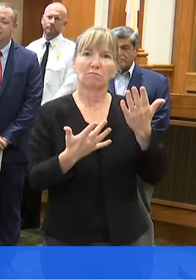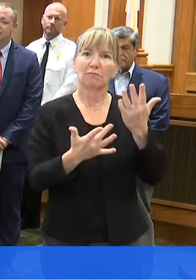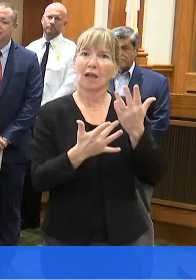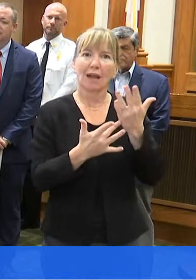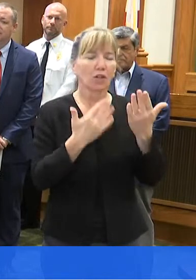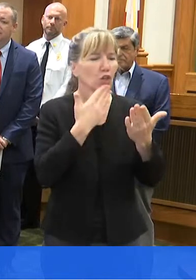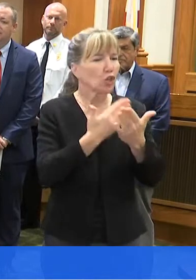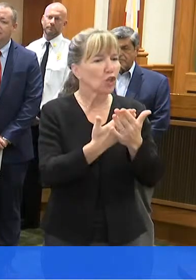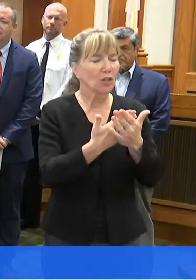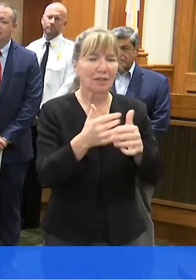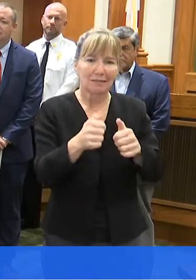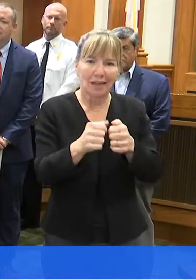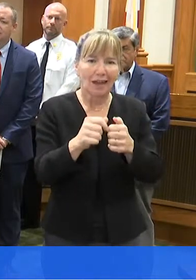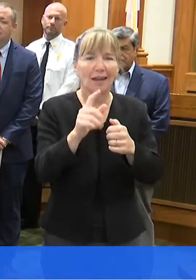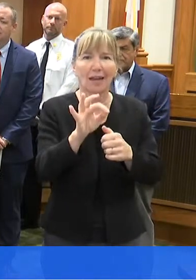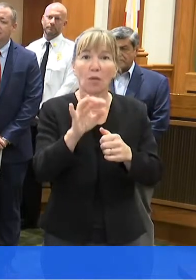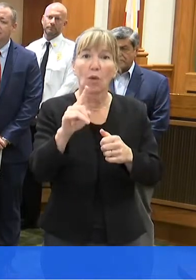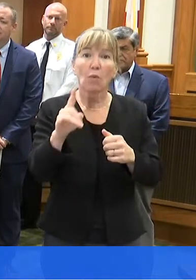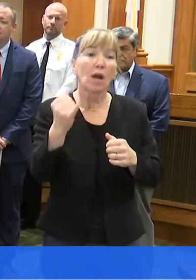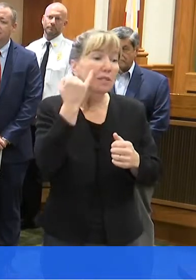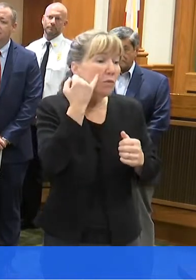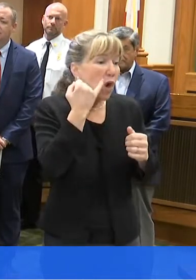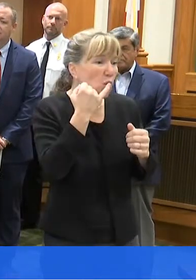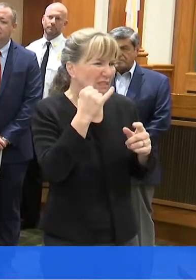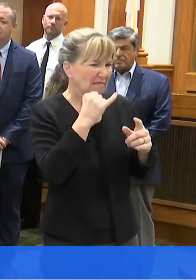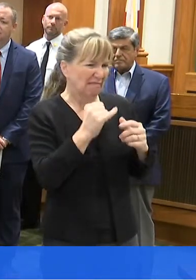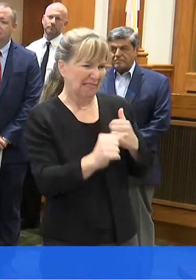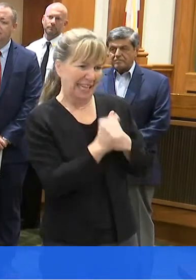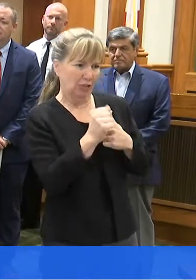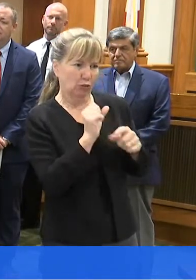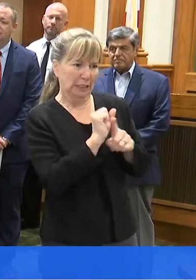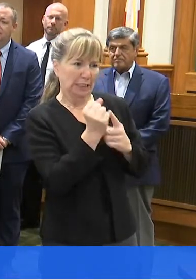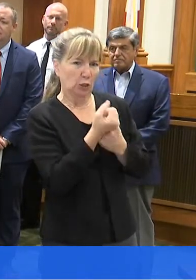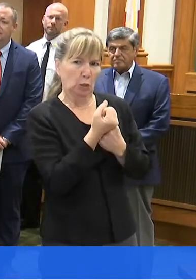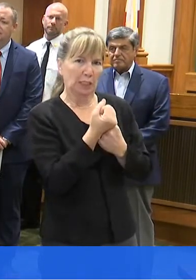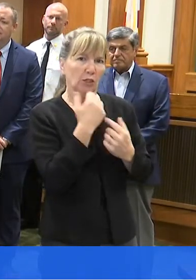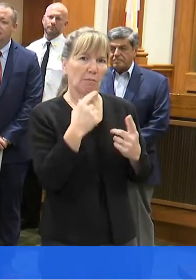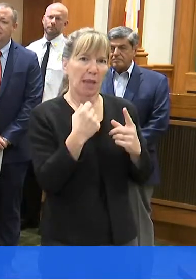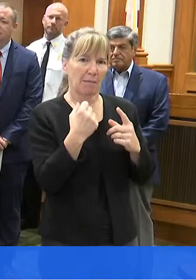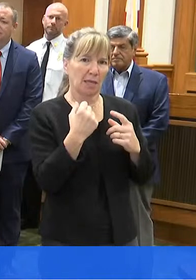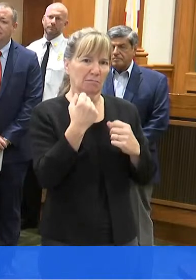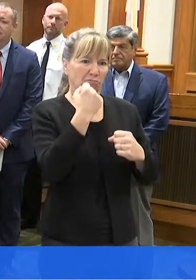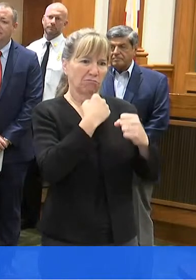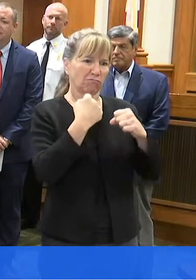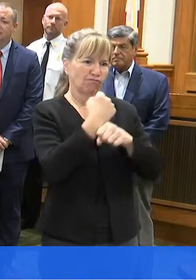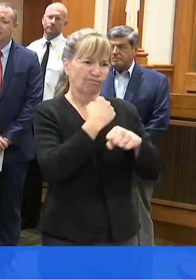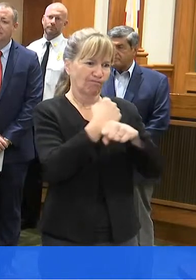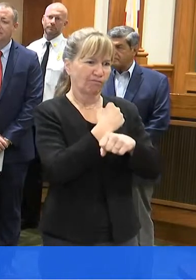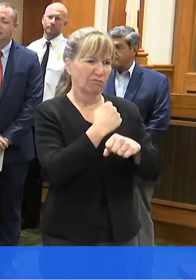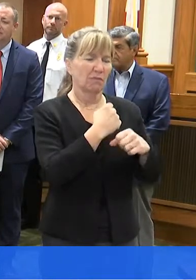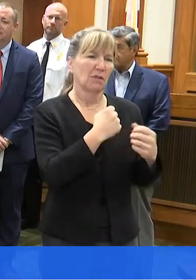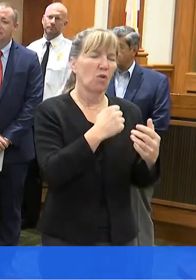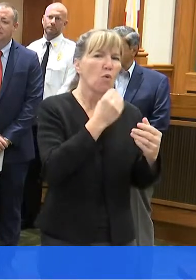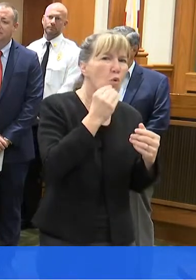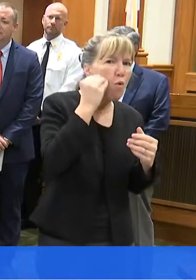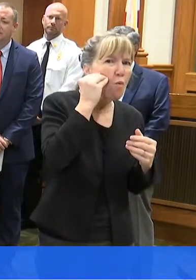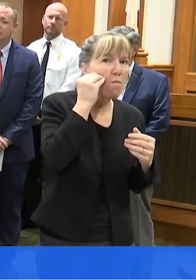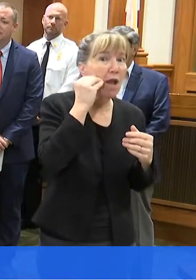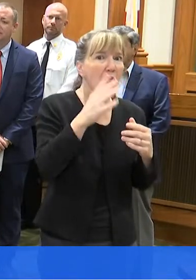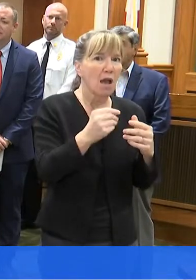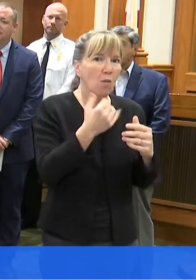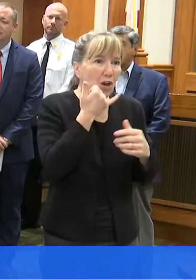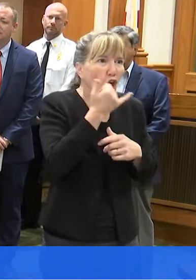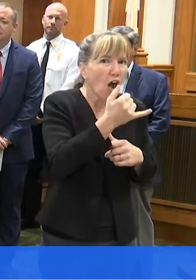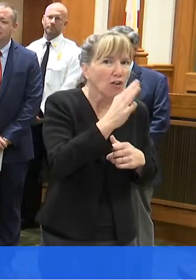utilize. You heard about domestic violence and situations where people cannot call the sheriff's office. We always want people to call